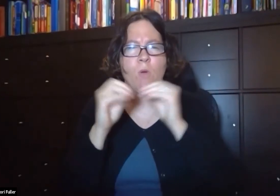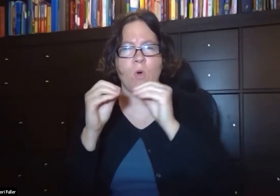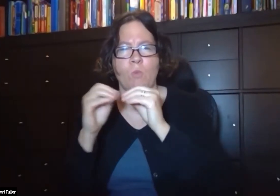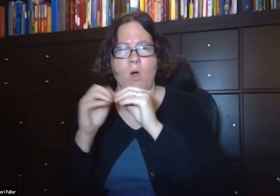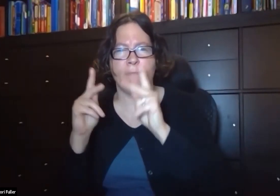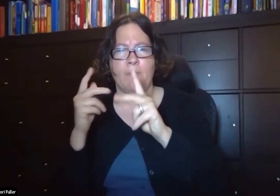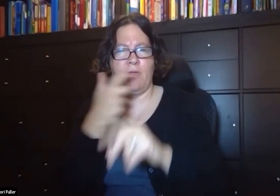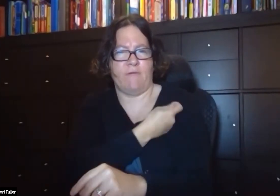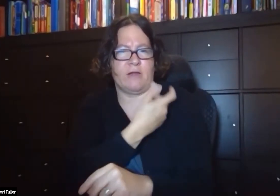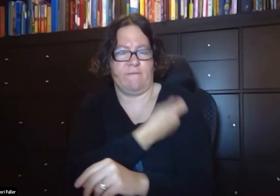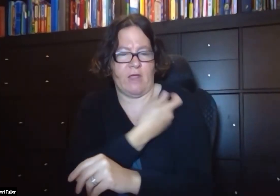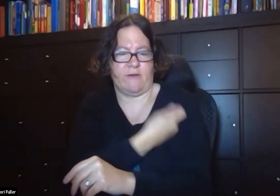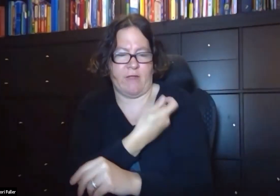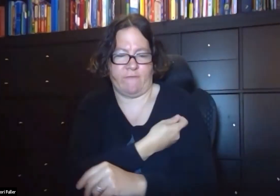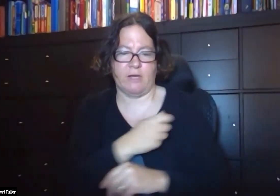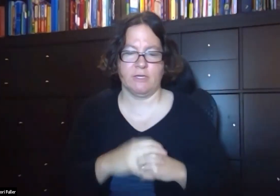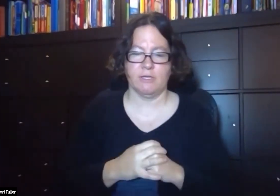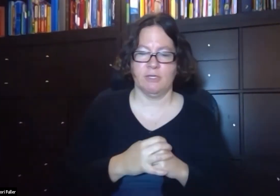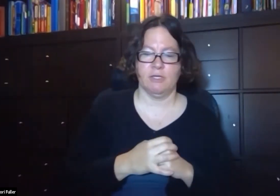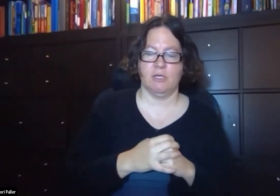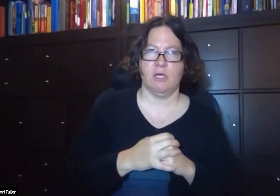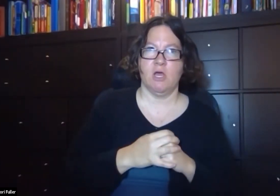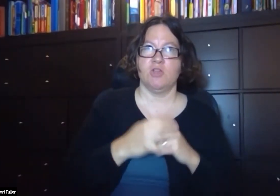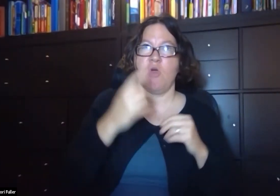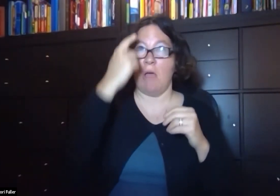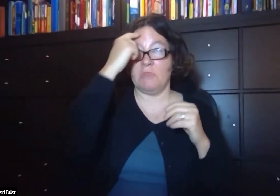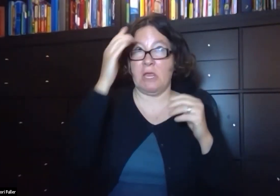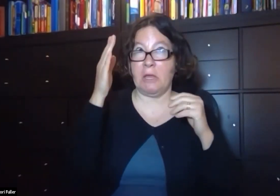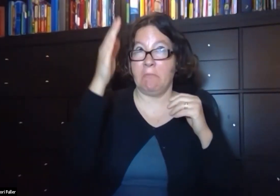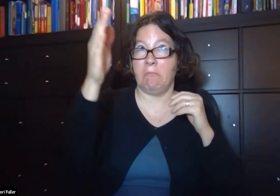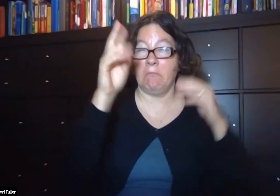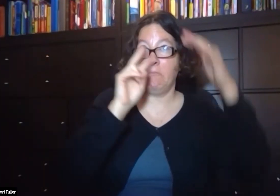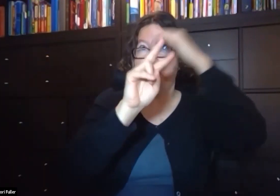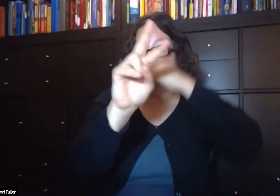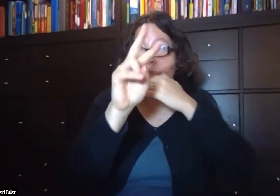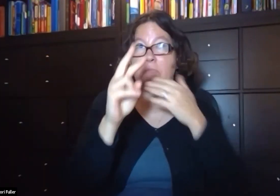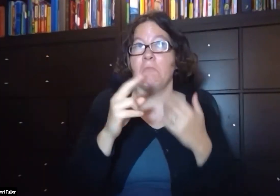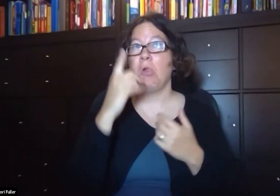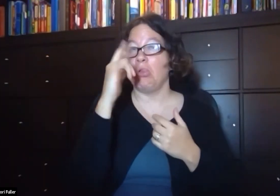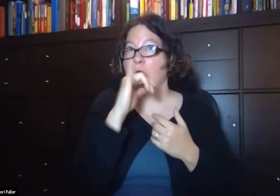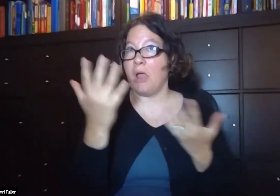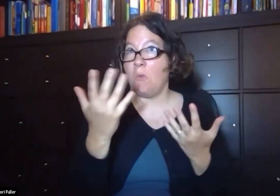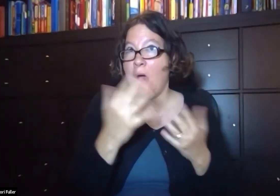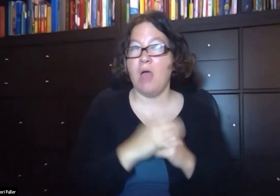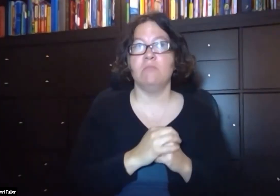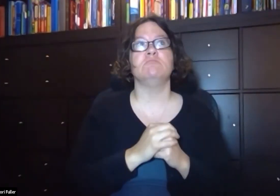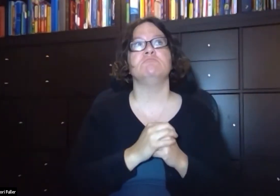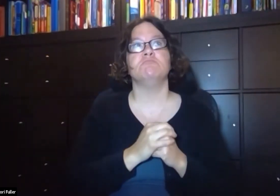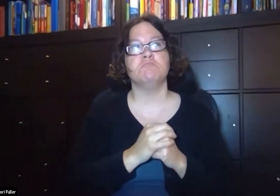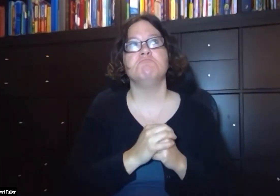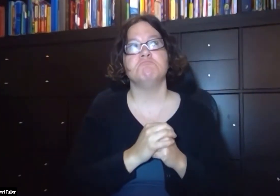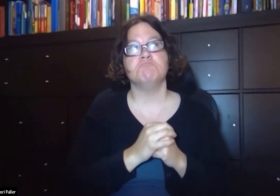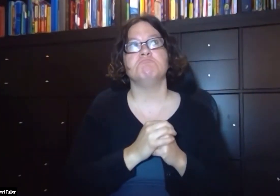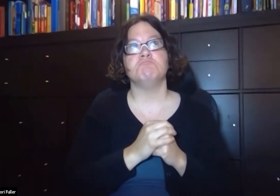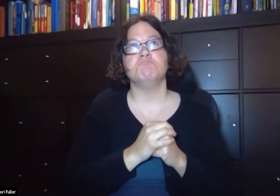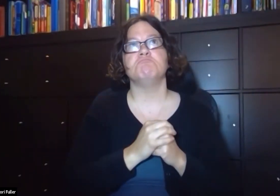But now they're more and more people are receiving the vaccines in Florida. And so as these